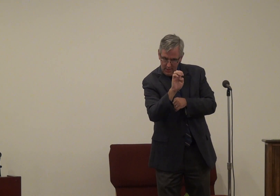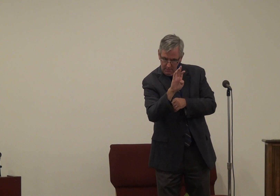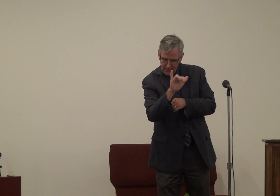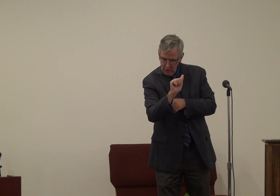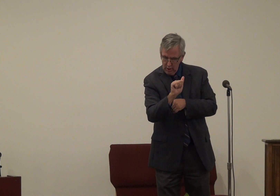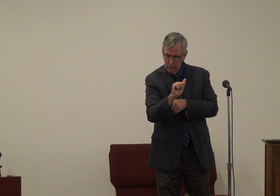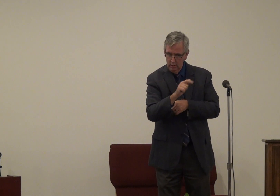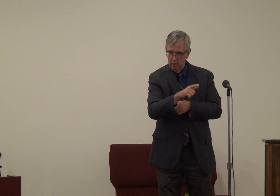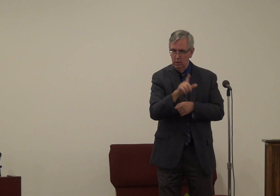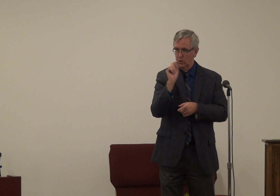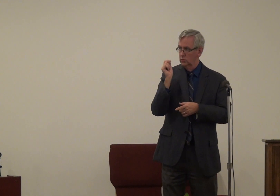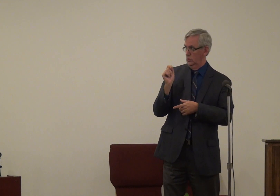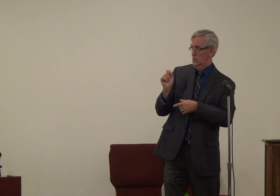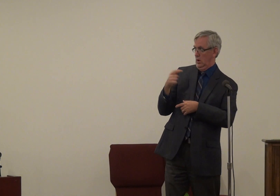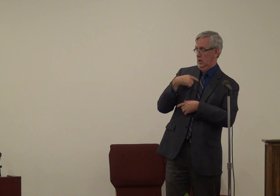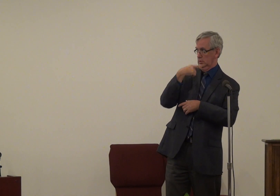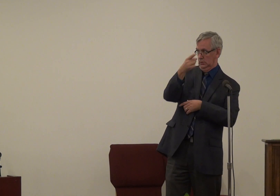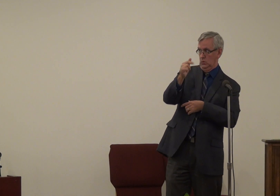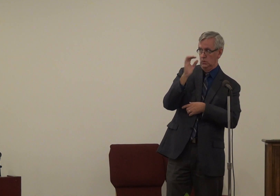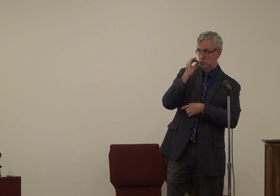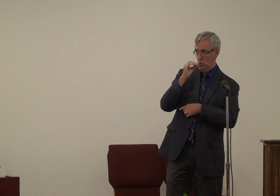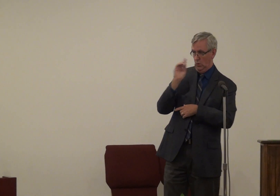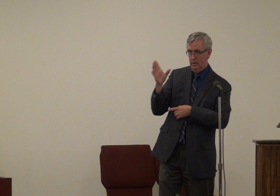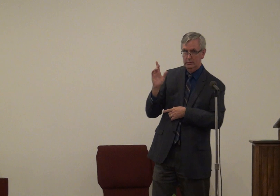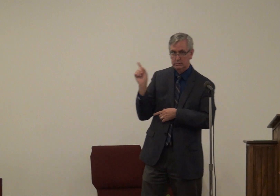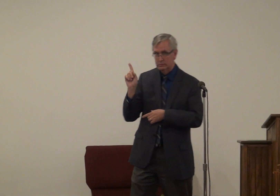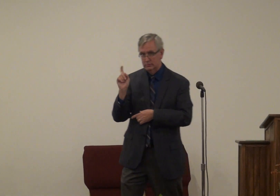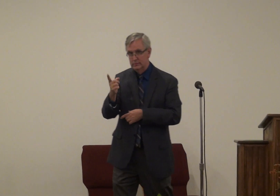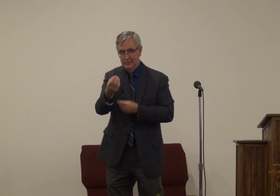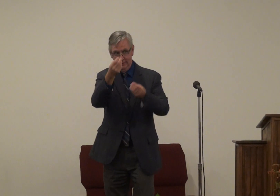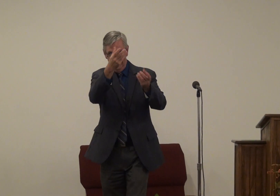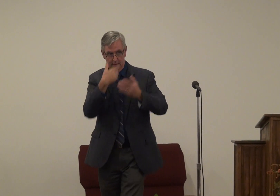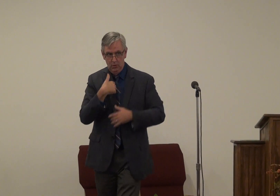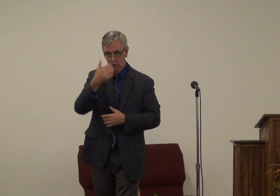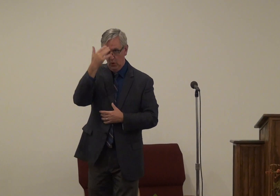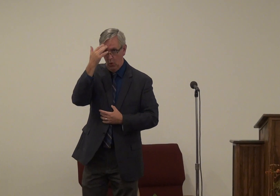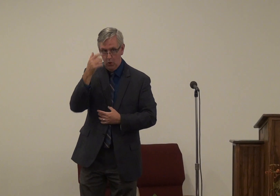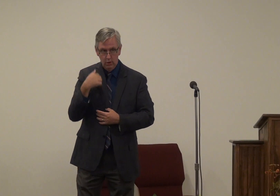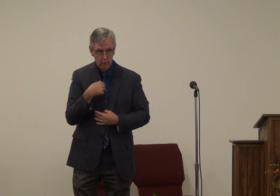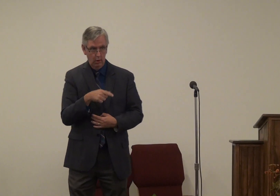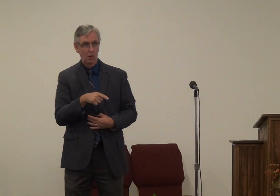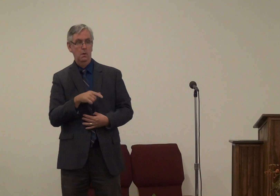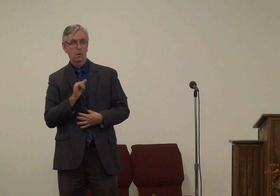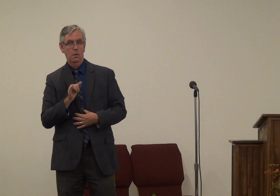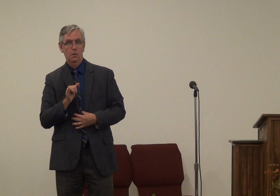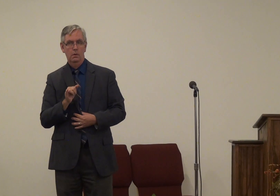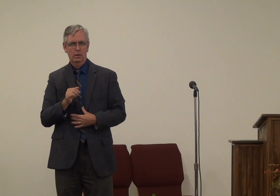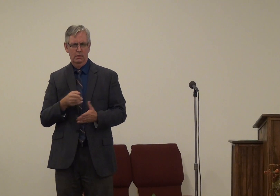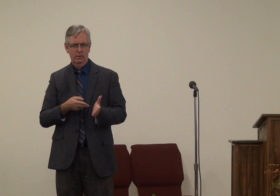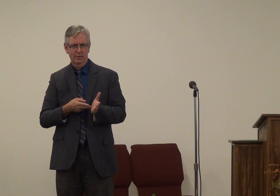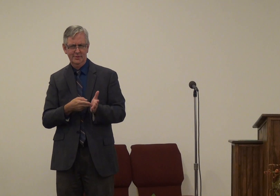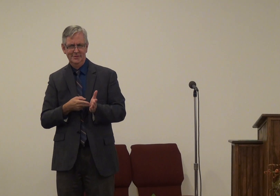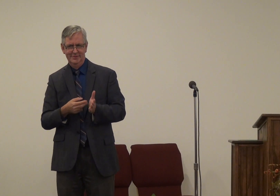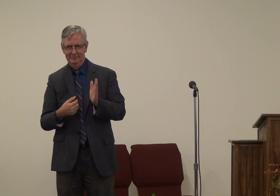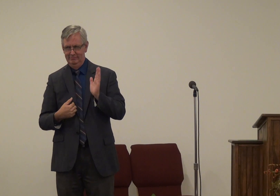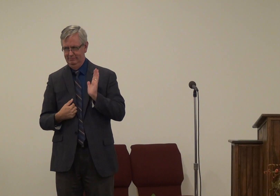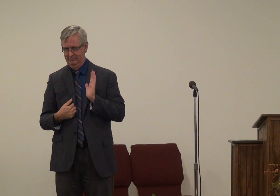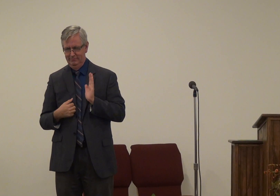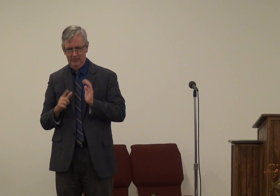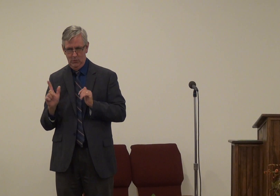to Liberia." And Trisha said, "Well, I'll tell him." So she went and found me and told me they wanted to know. Now, honestly,